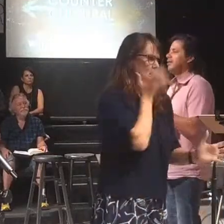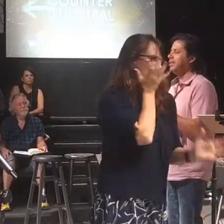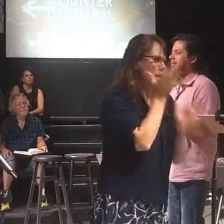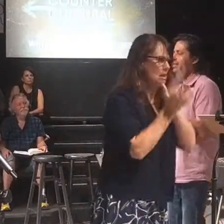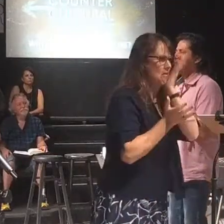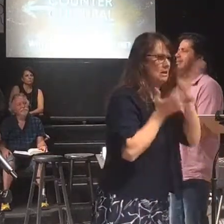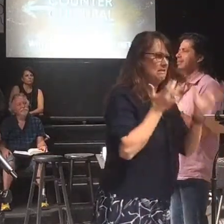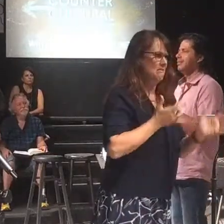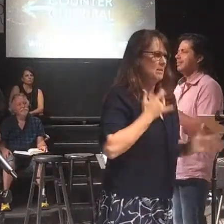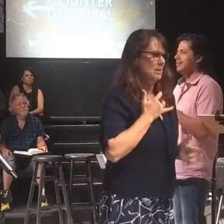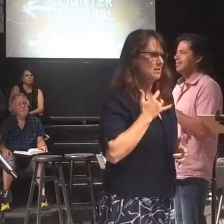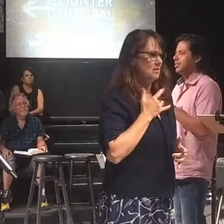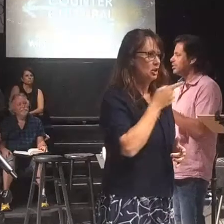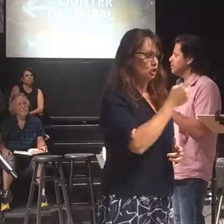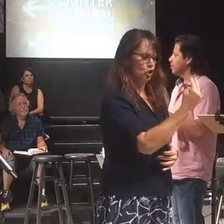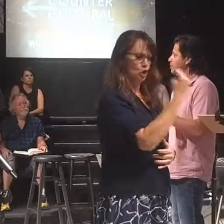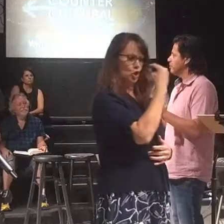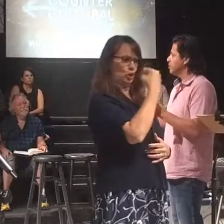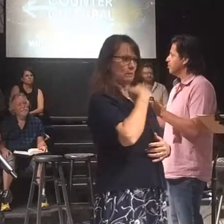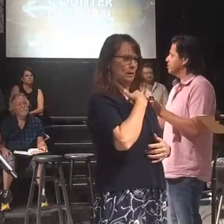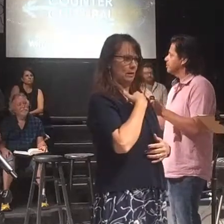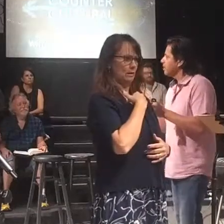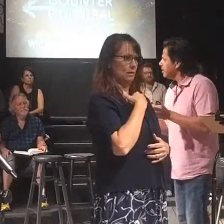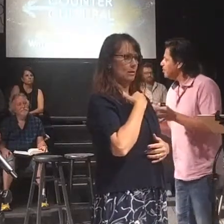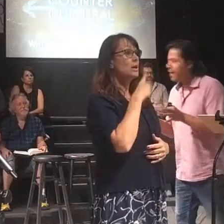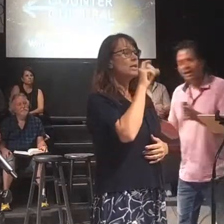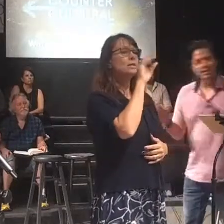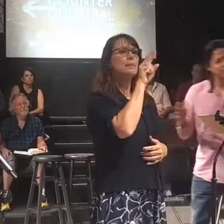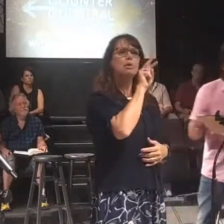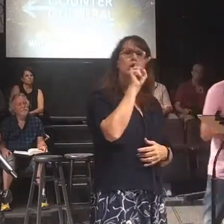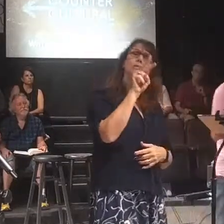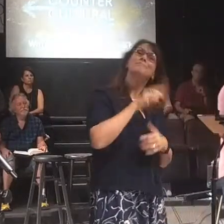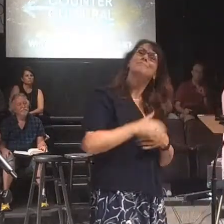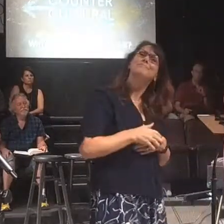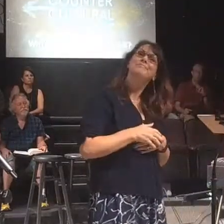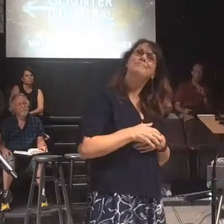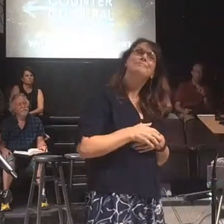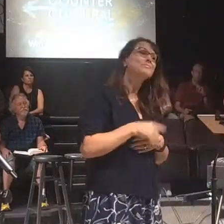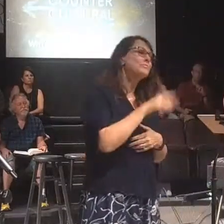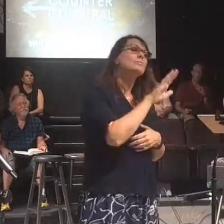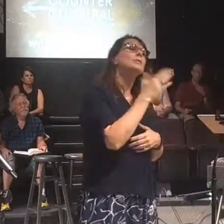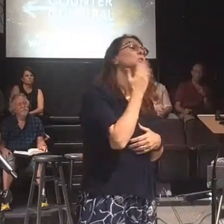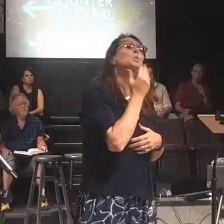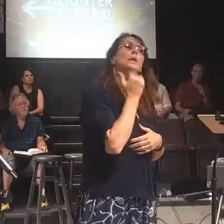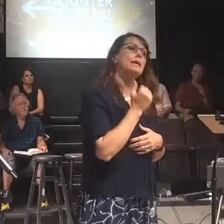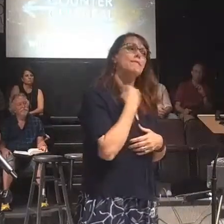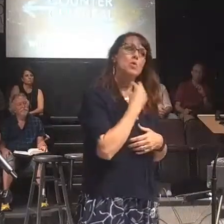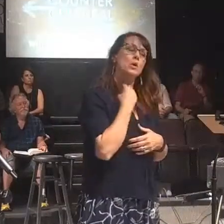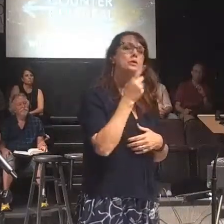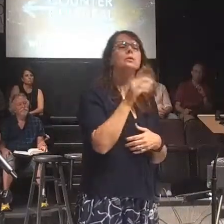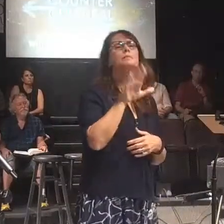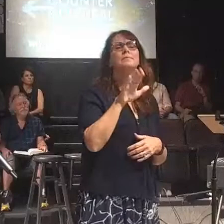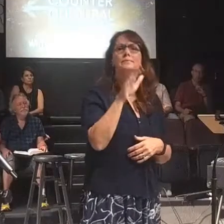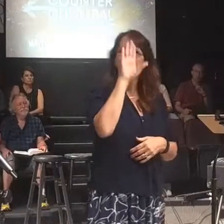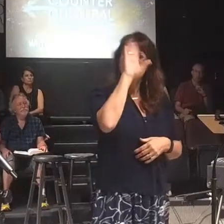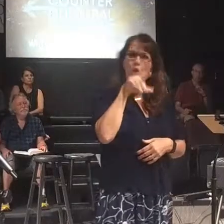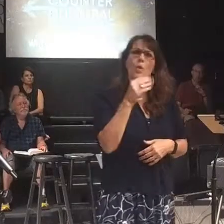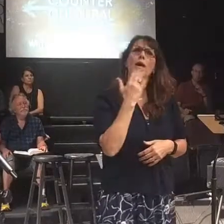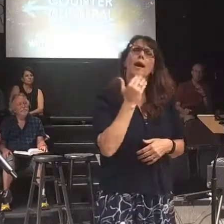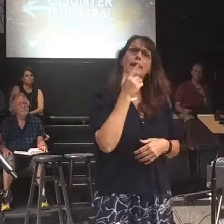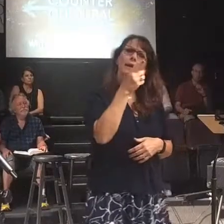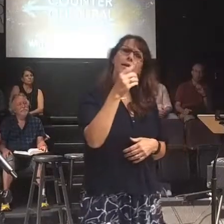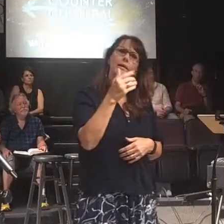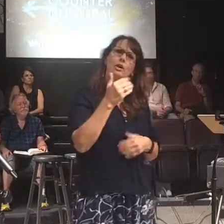So I'm like thinking, she looks into my soul and she goes, you know what, honey, in the sweetest voice possible, I think your